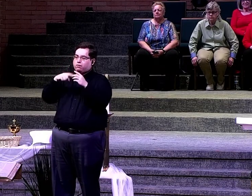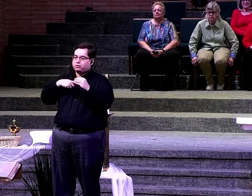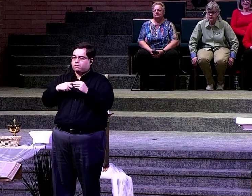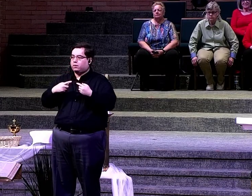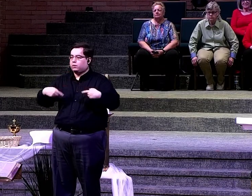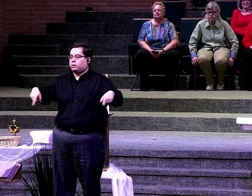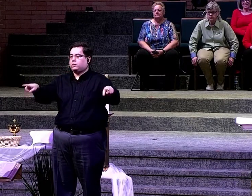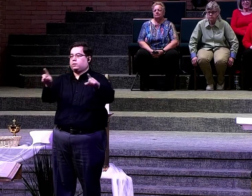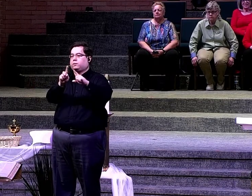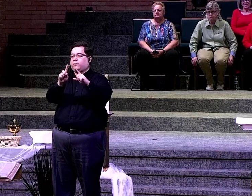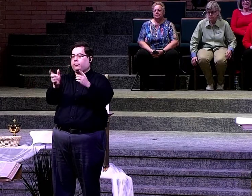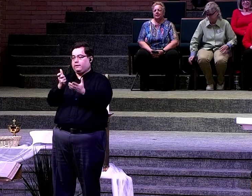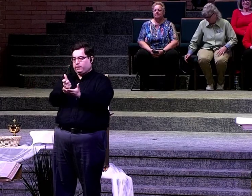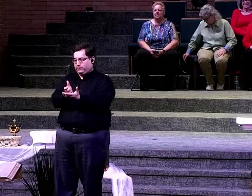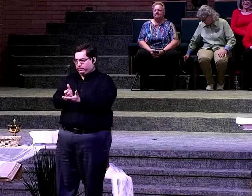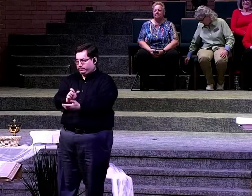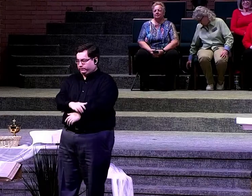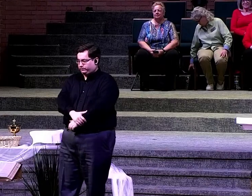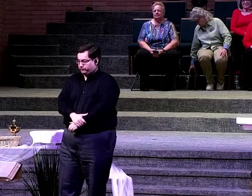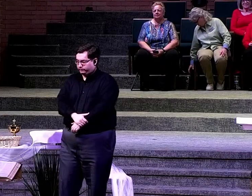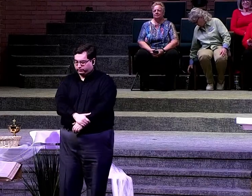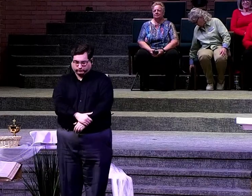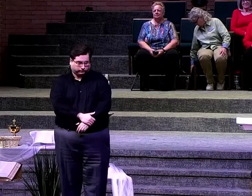you. Amen.